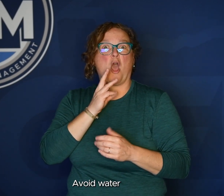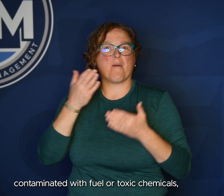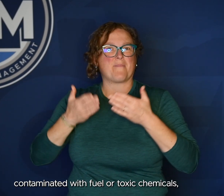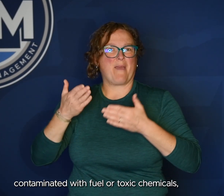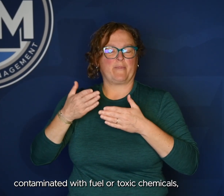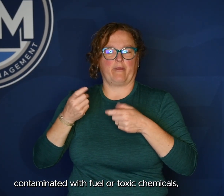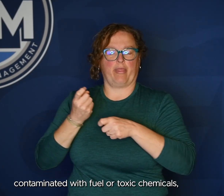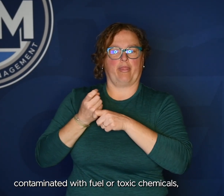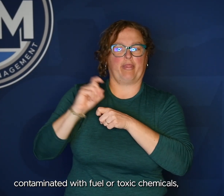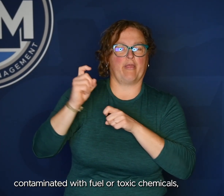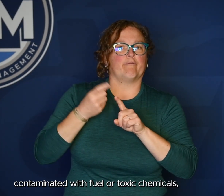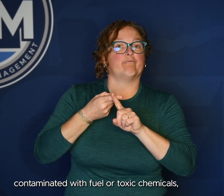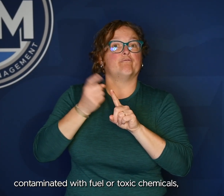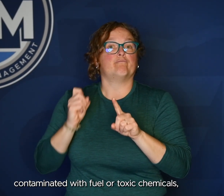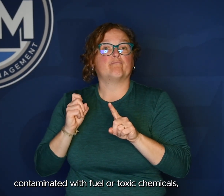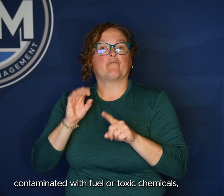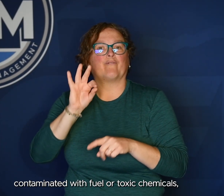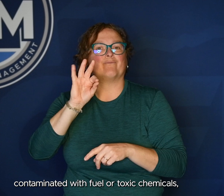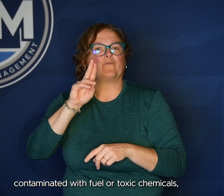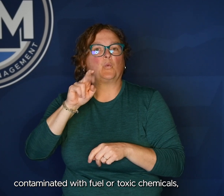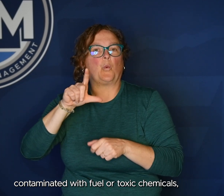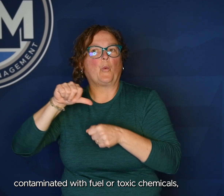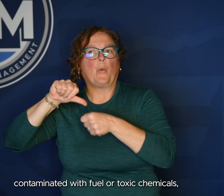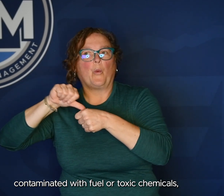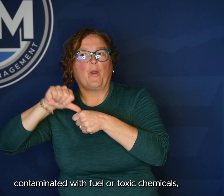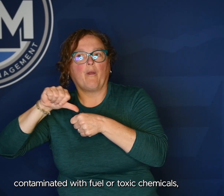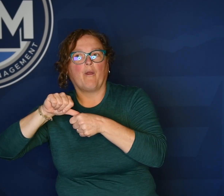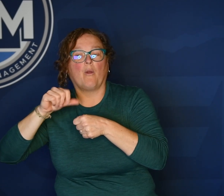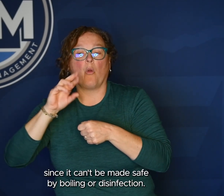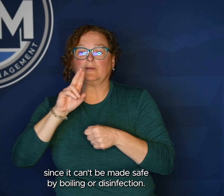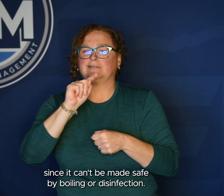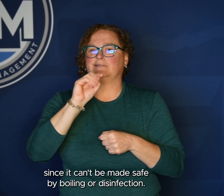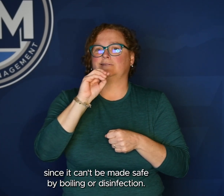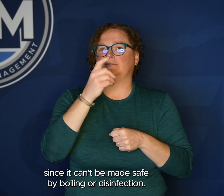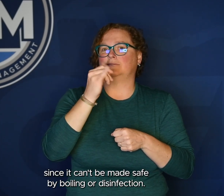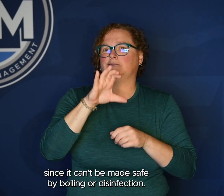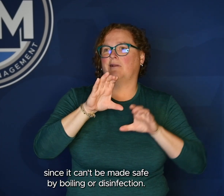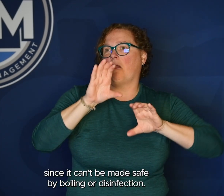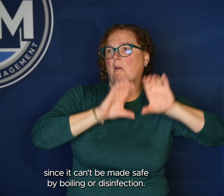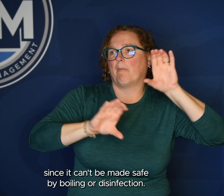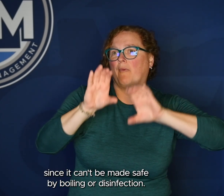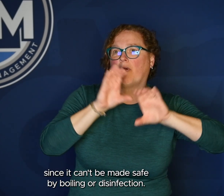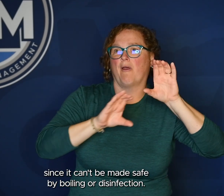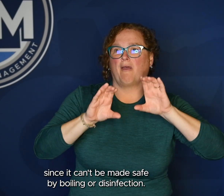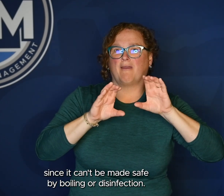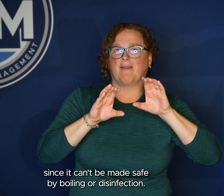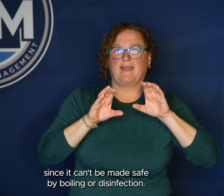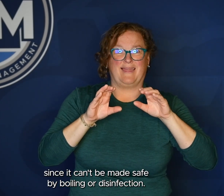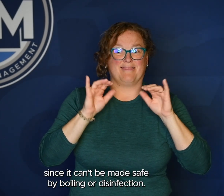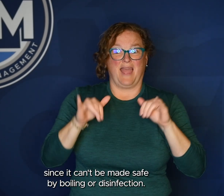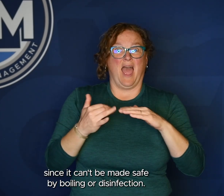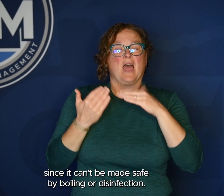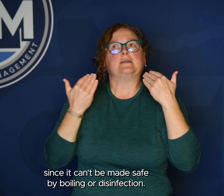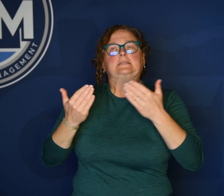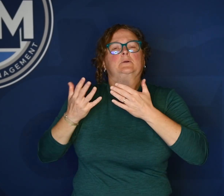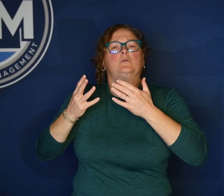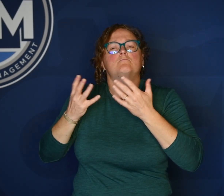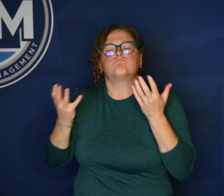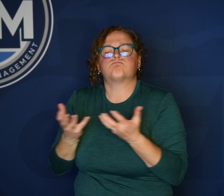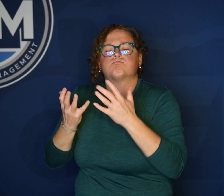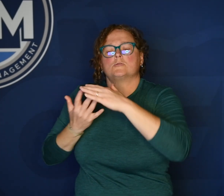Avoid water contaminated with fuel or toxic chemicals, since it can't be made safe by boiling or